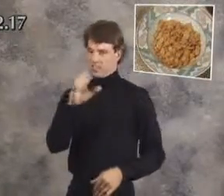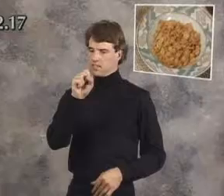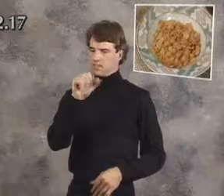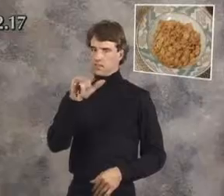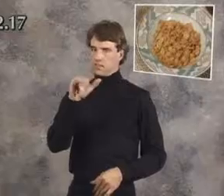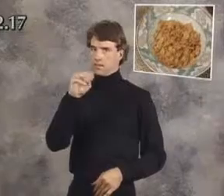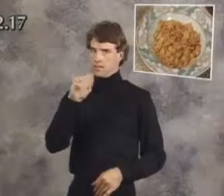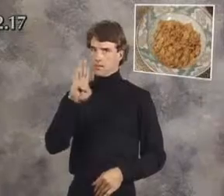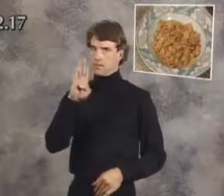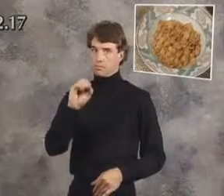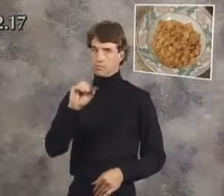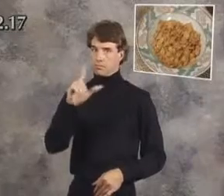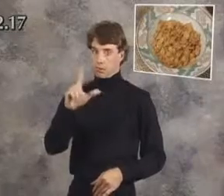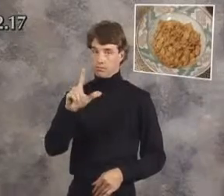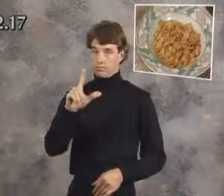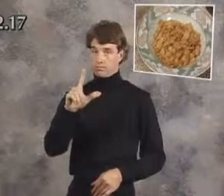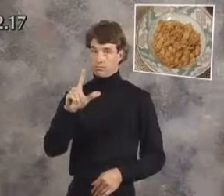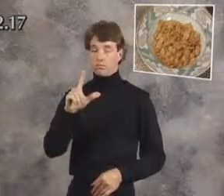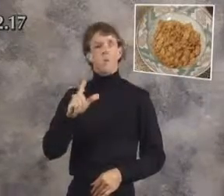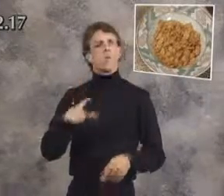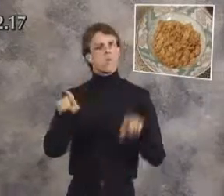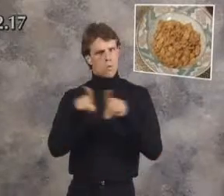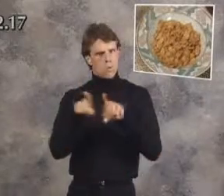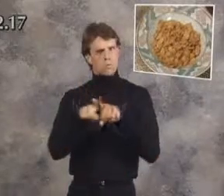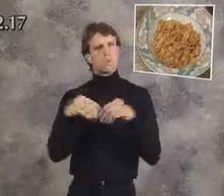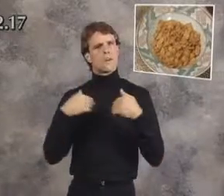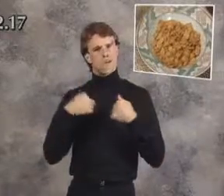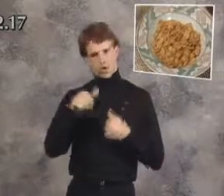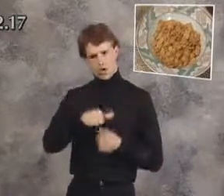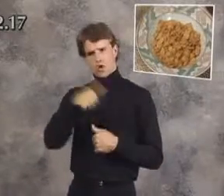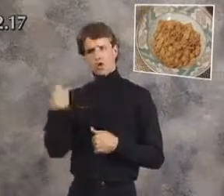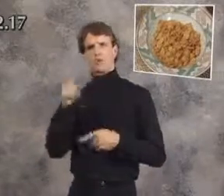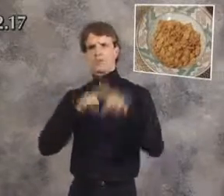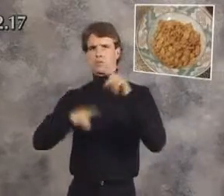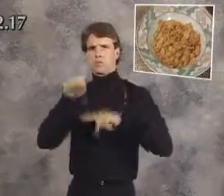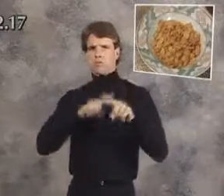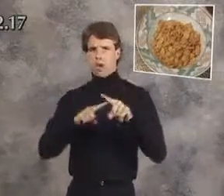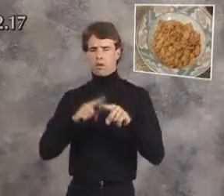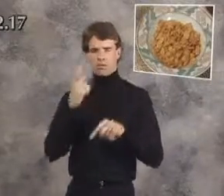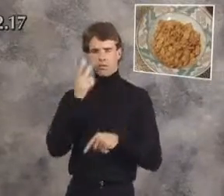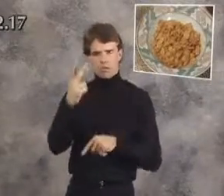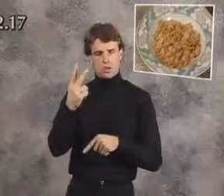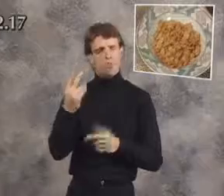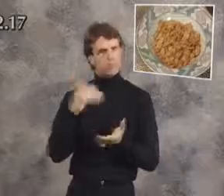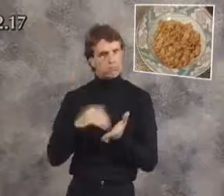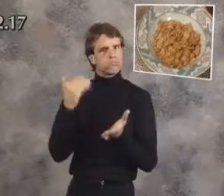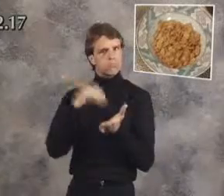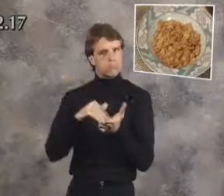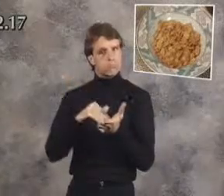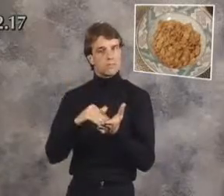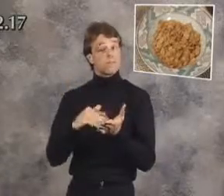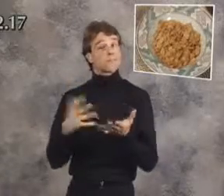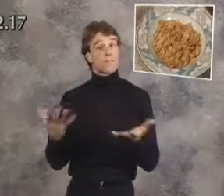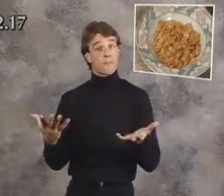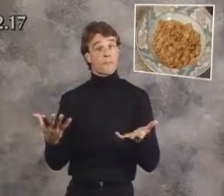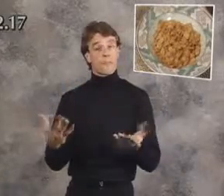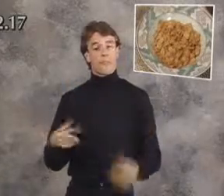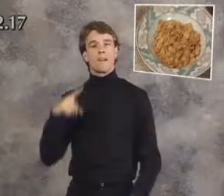This is really a symbolic sign representing the concept, but there is another sign for cereal that you saw. It was this.